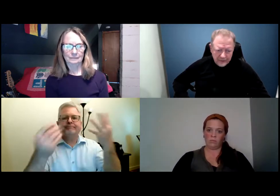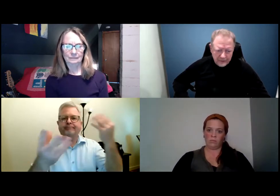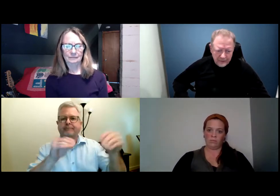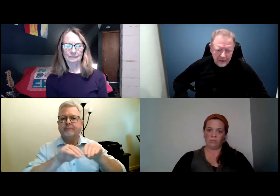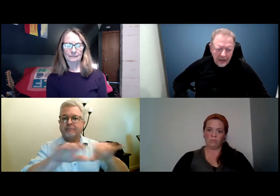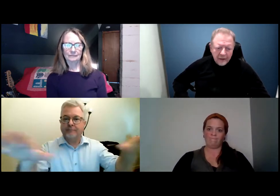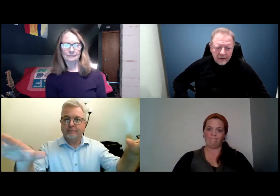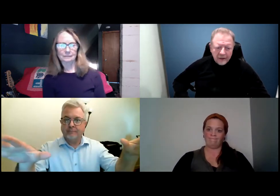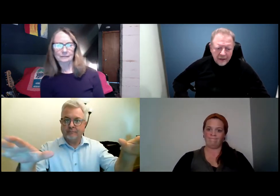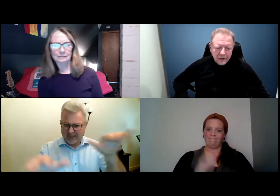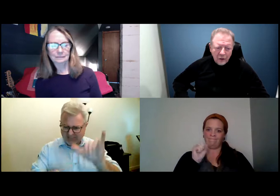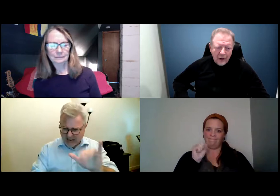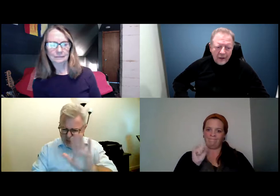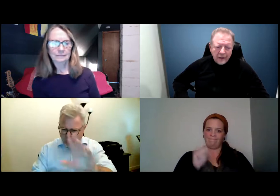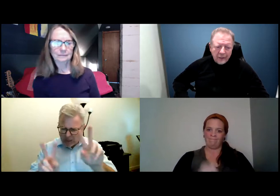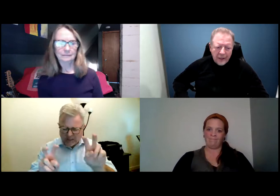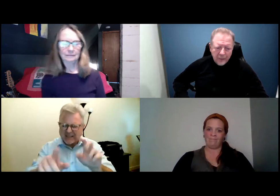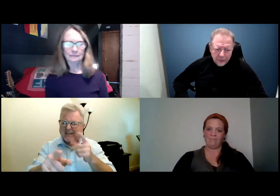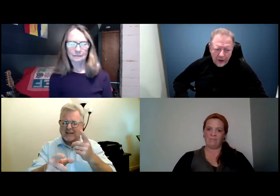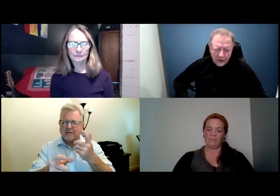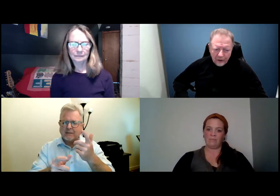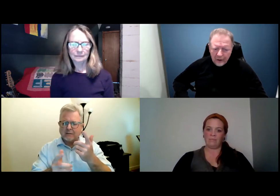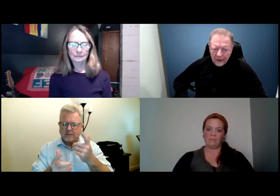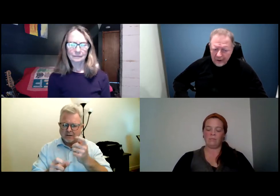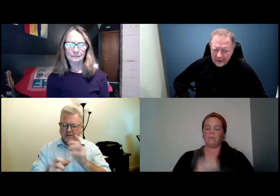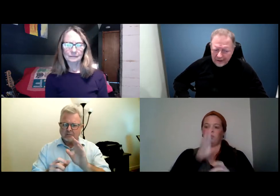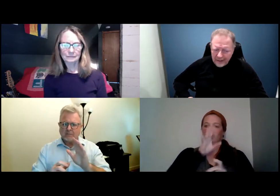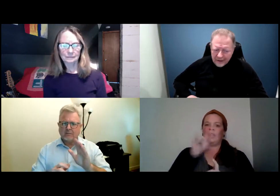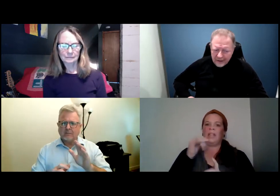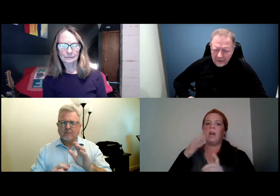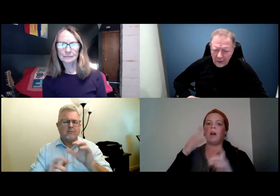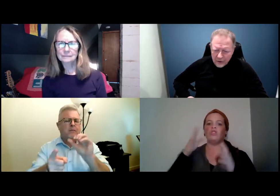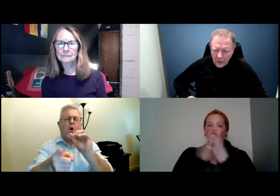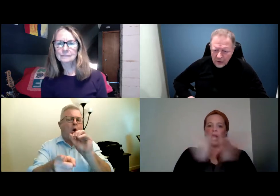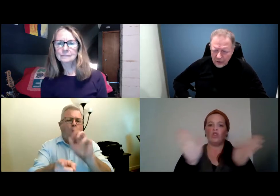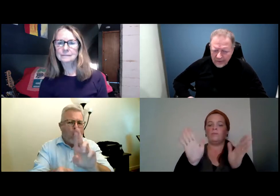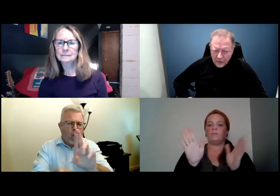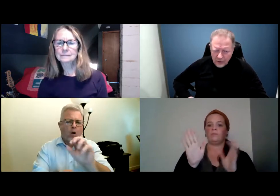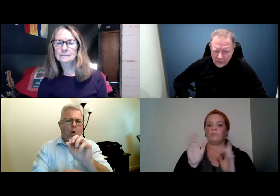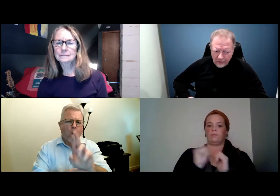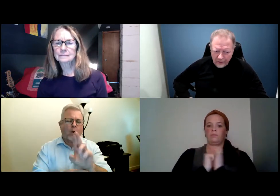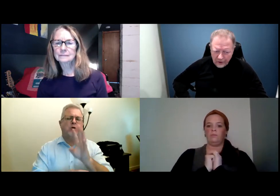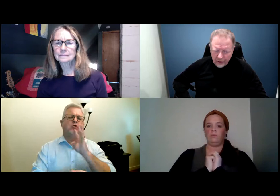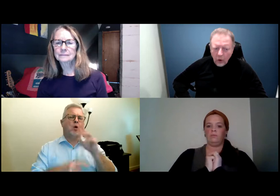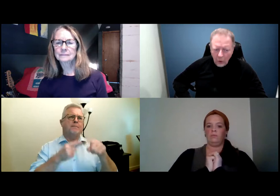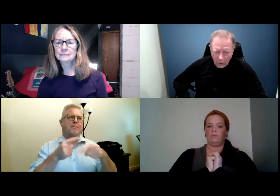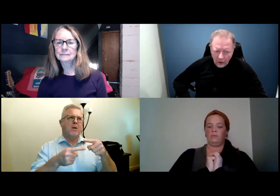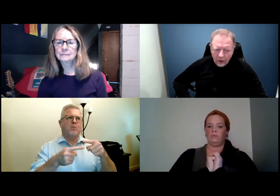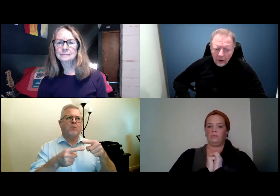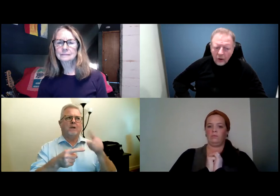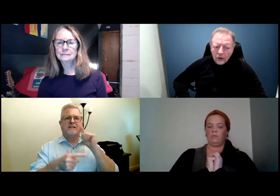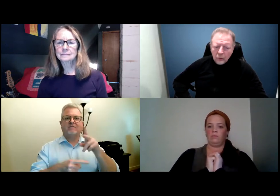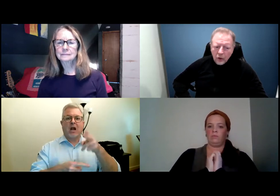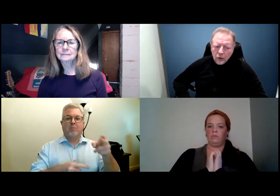positive, and they continue to go out and they become a spreader. I wasn't quite sure if that's what you were referring to,